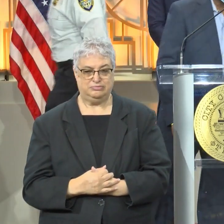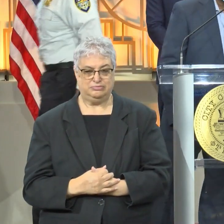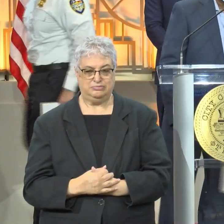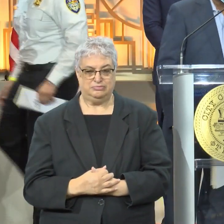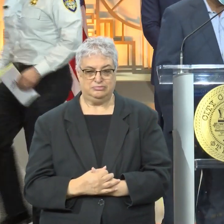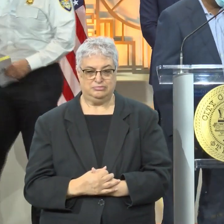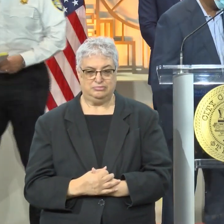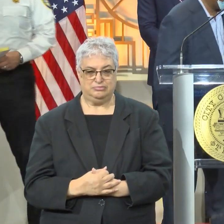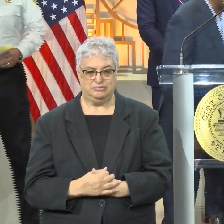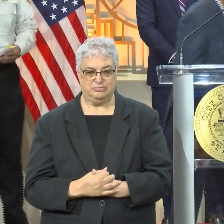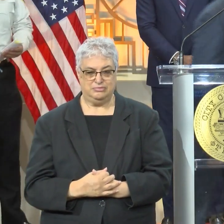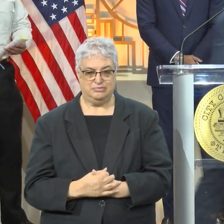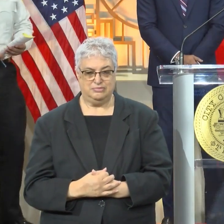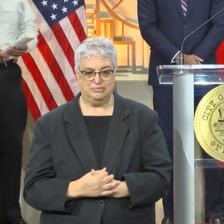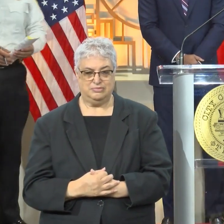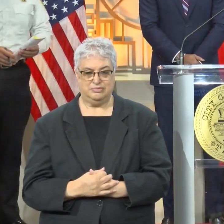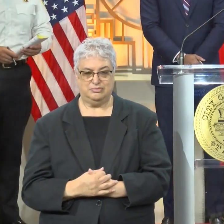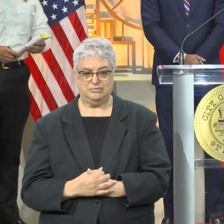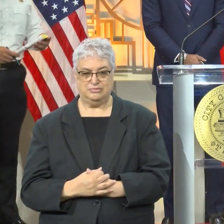Thank you, Chief. Chief Acevedo.